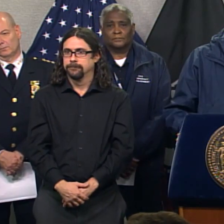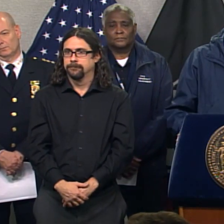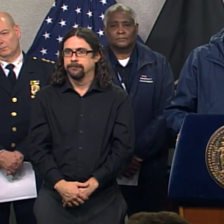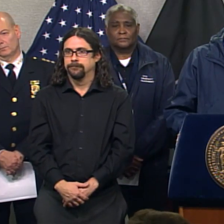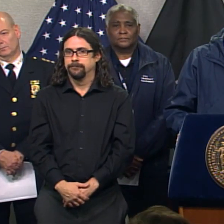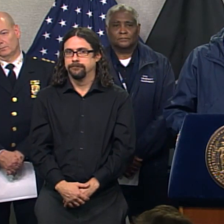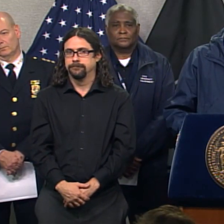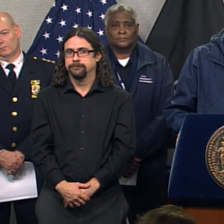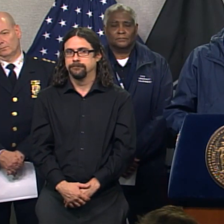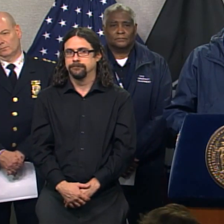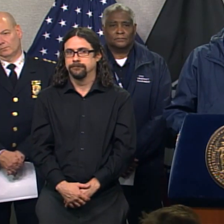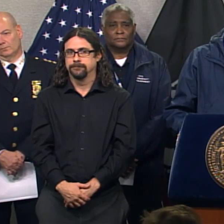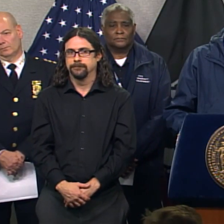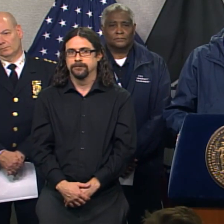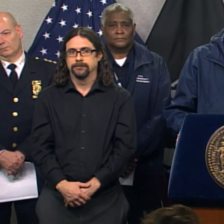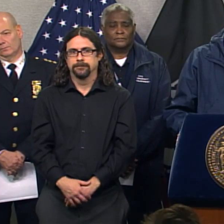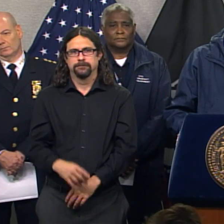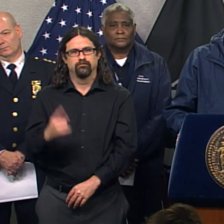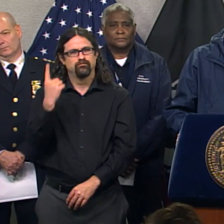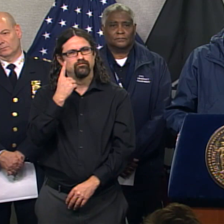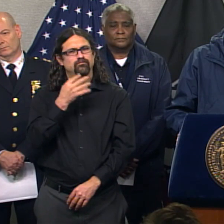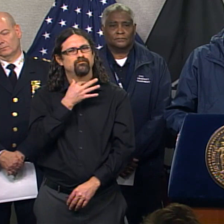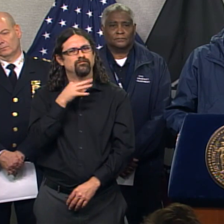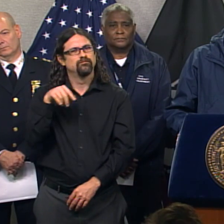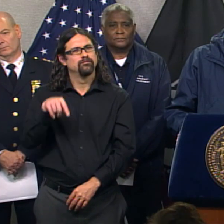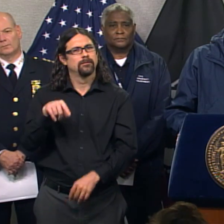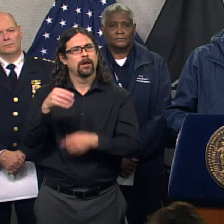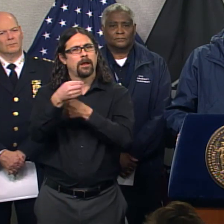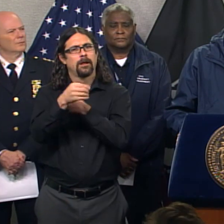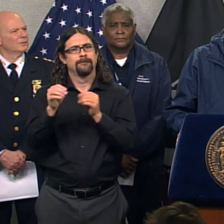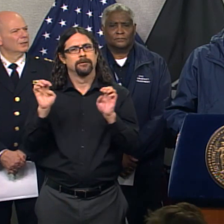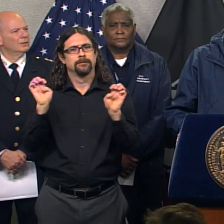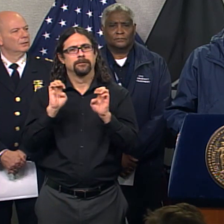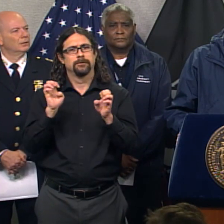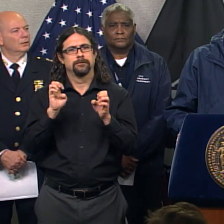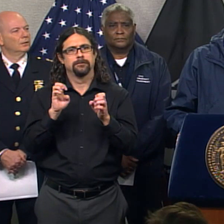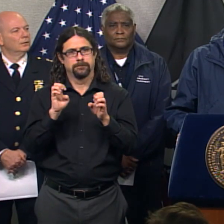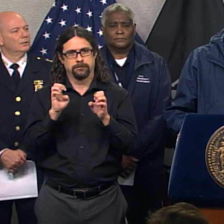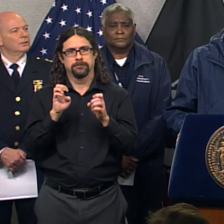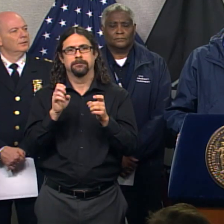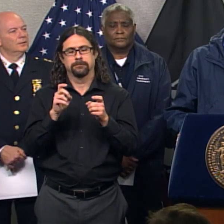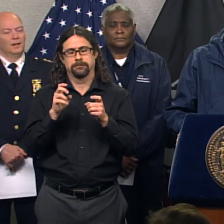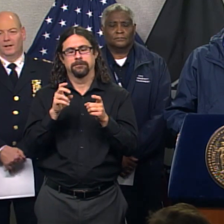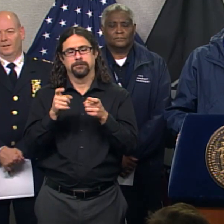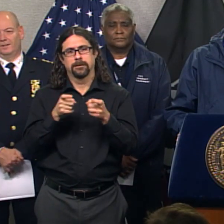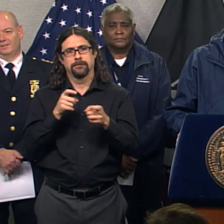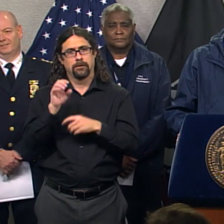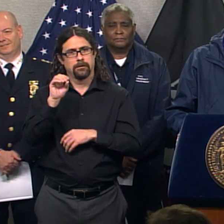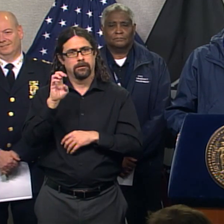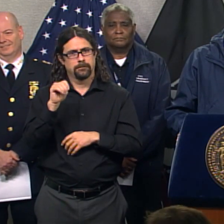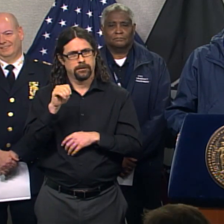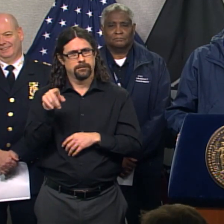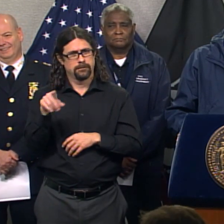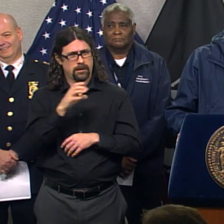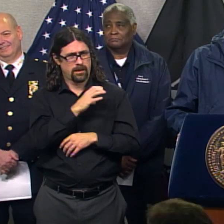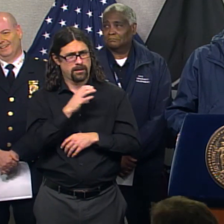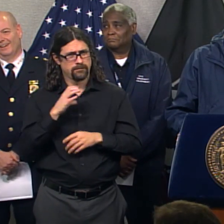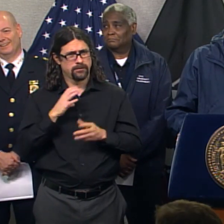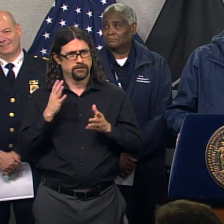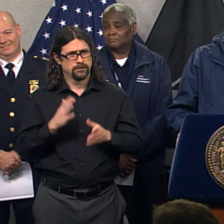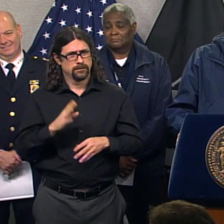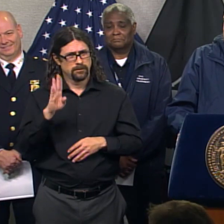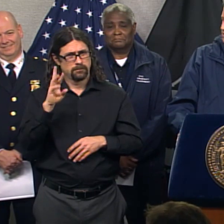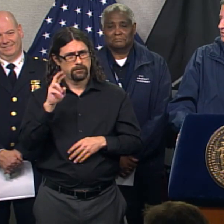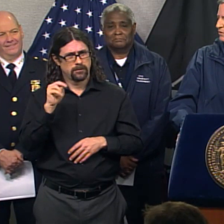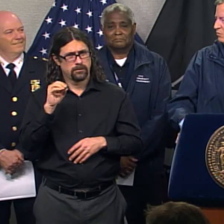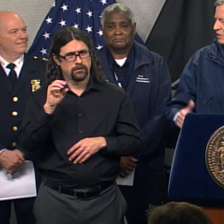OEM headquarters, wondering about the absence of Commissioner Bruno. If you could tell us where he is. Commissioner Bruno is long since retired. I think you mean Commissioner Esposito.